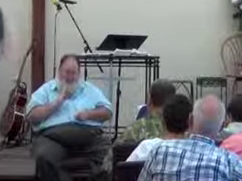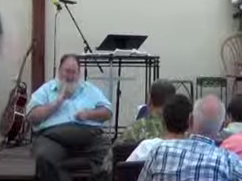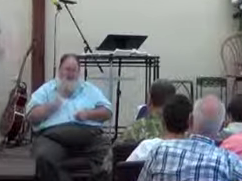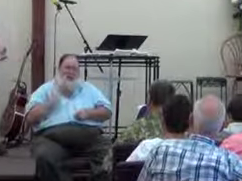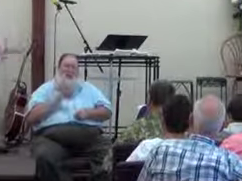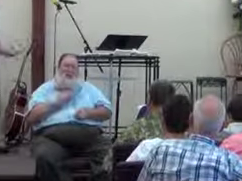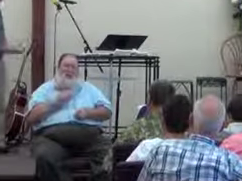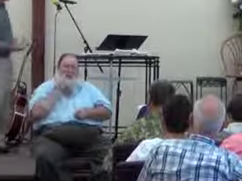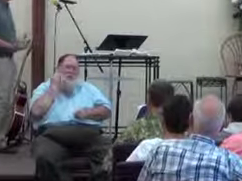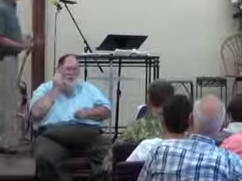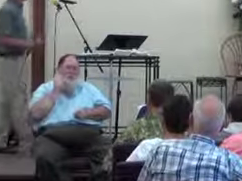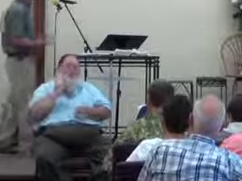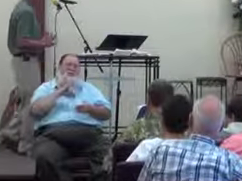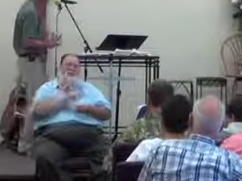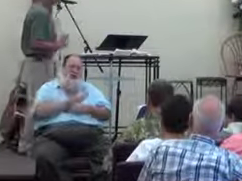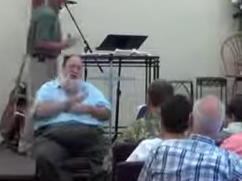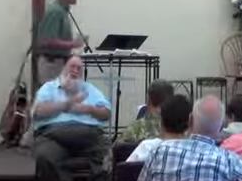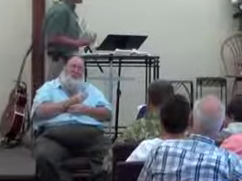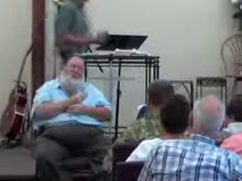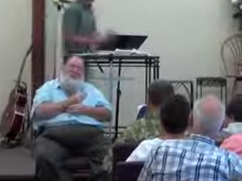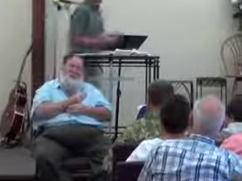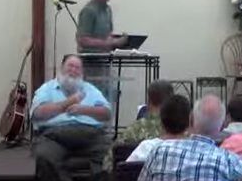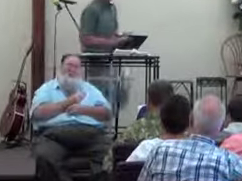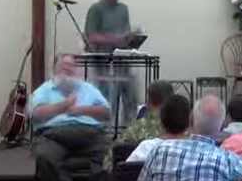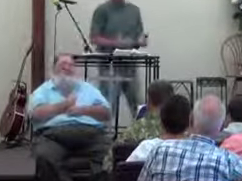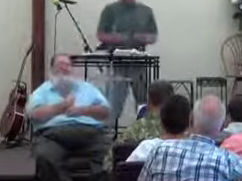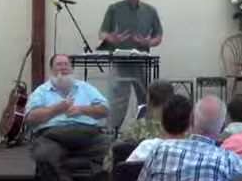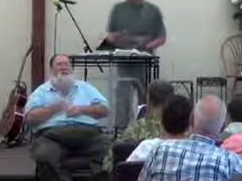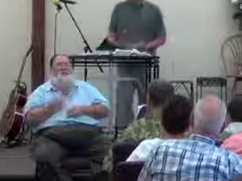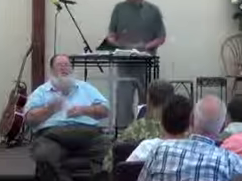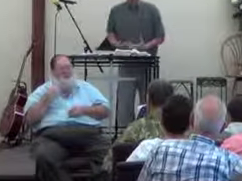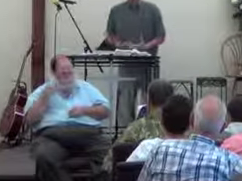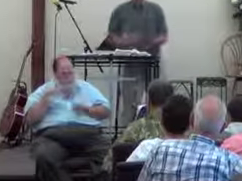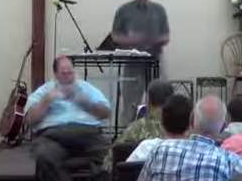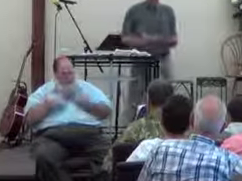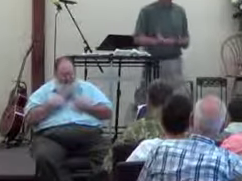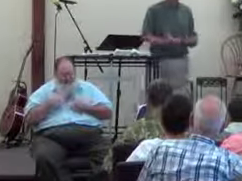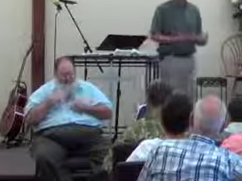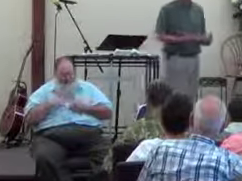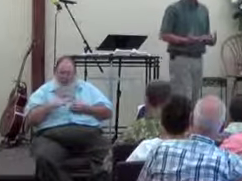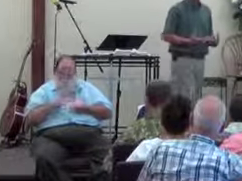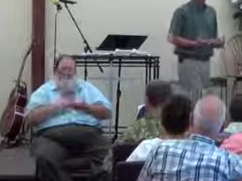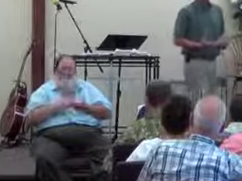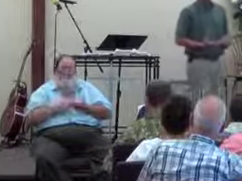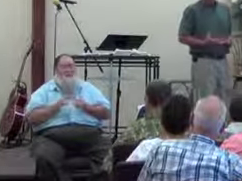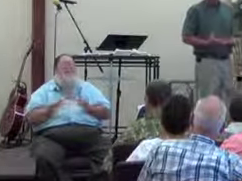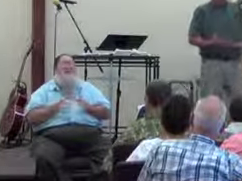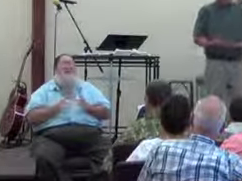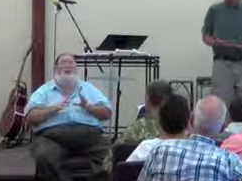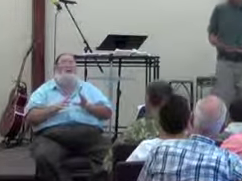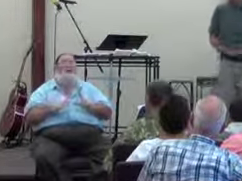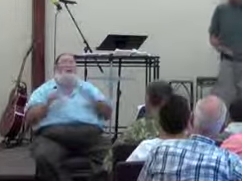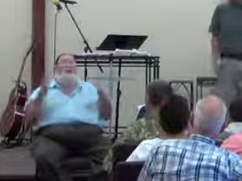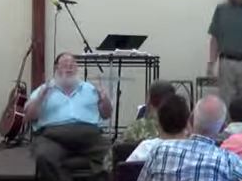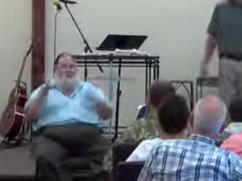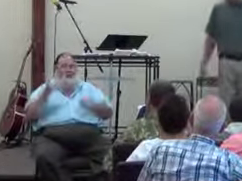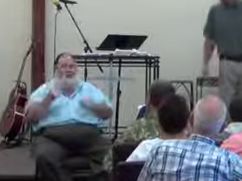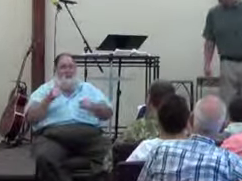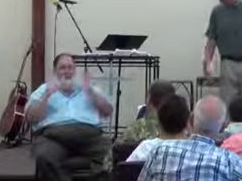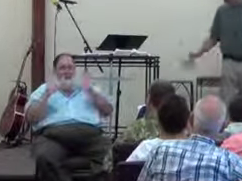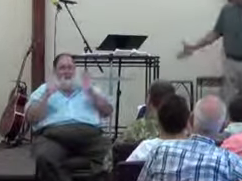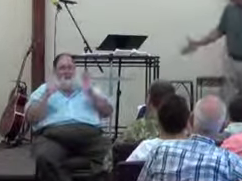We think that we have it so bad sometimes, but we are one of the greatest countries on earth. We are living in the top 98